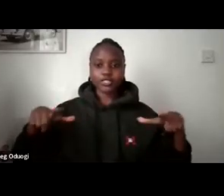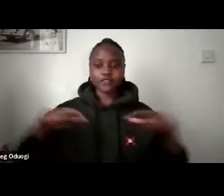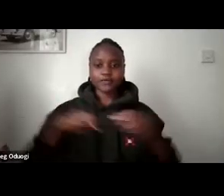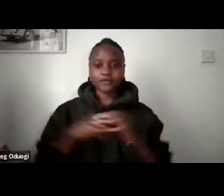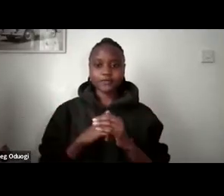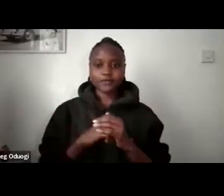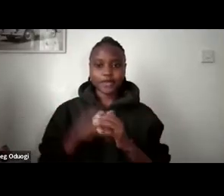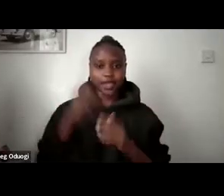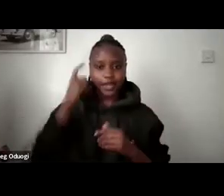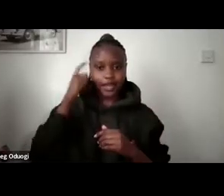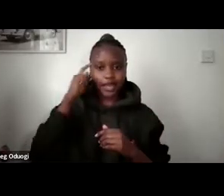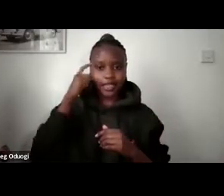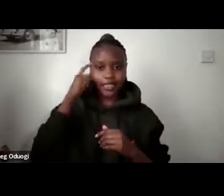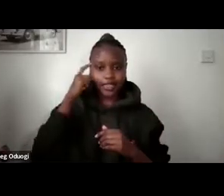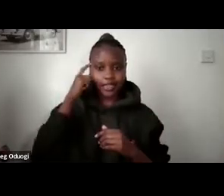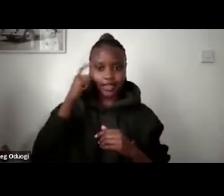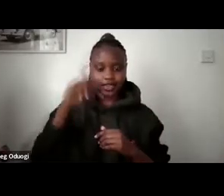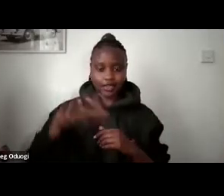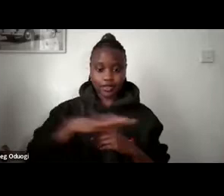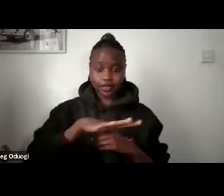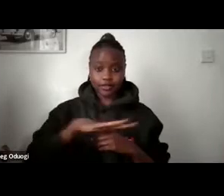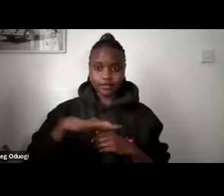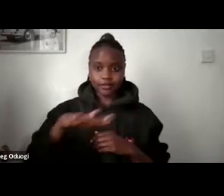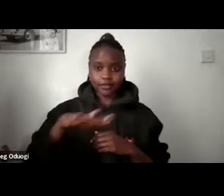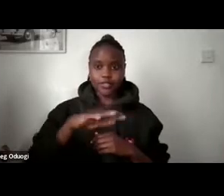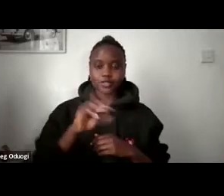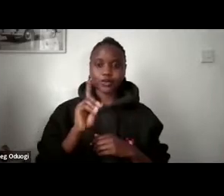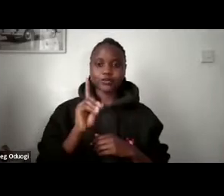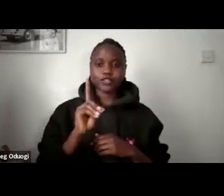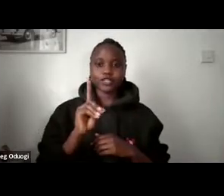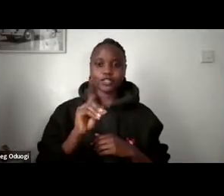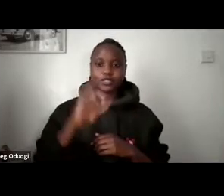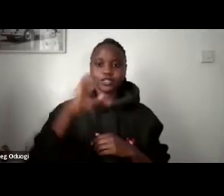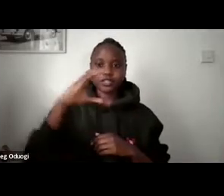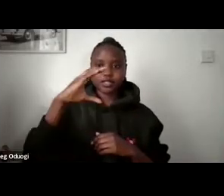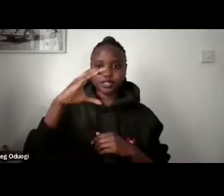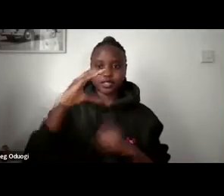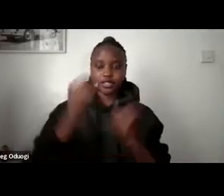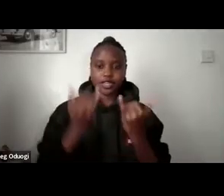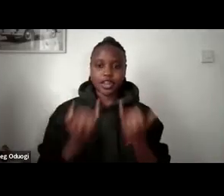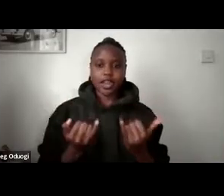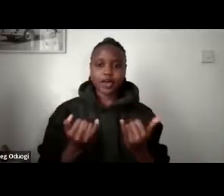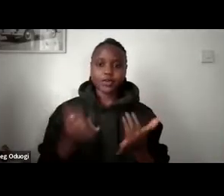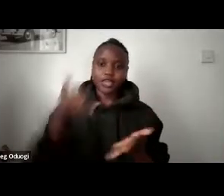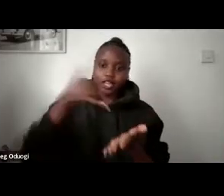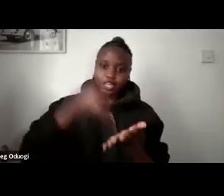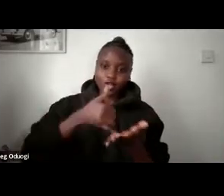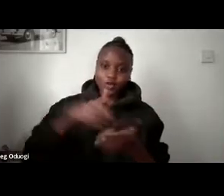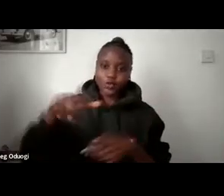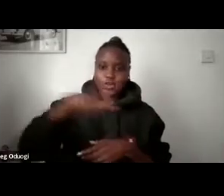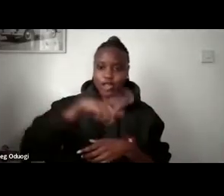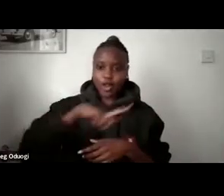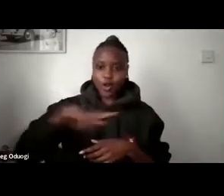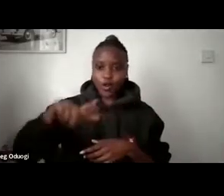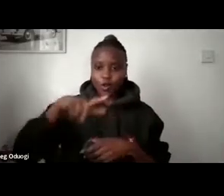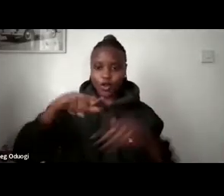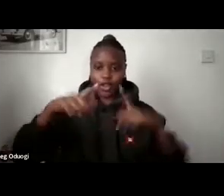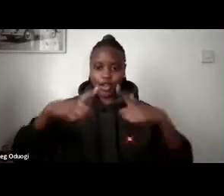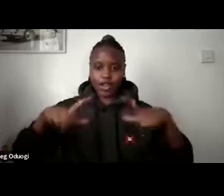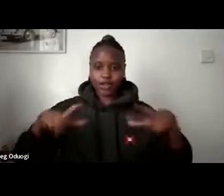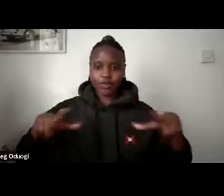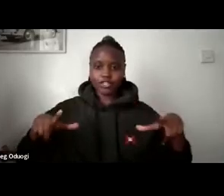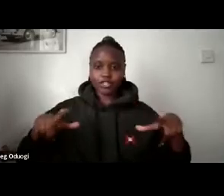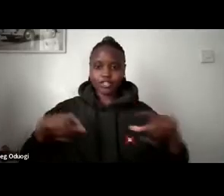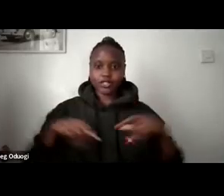the space of DEC can now include local languages, or what we call in Kenya